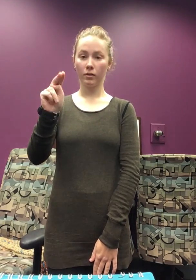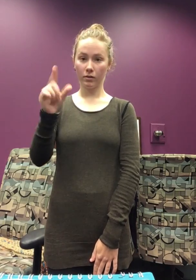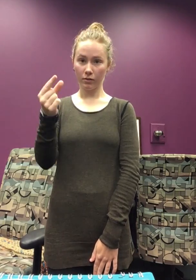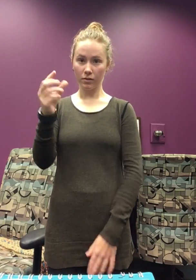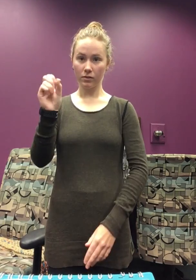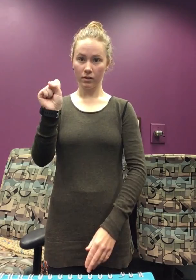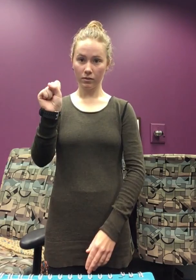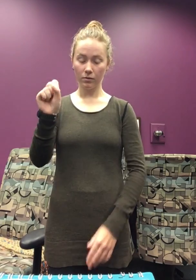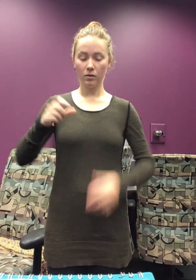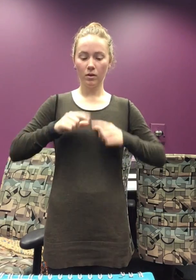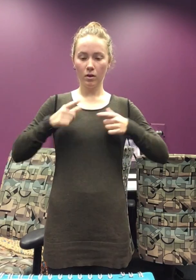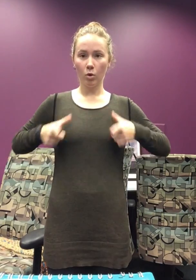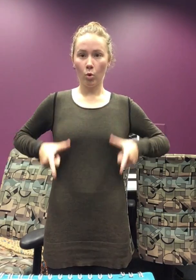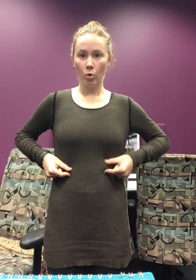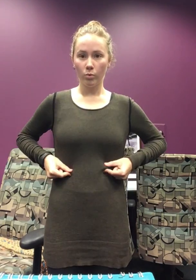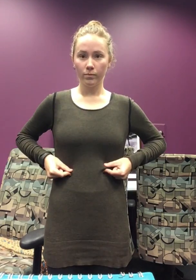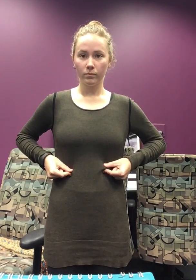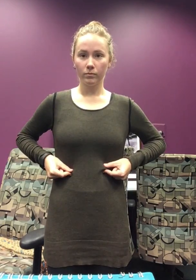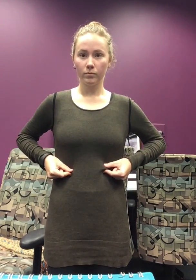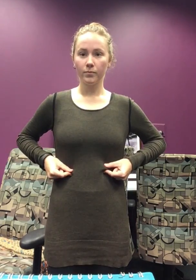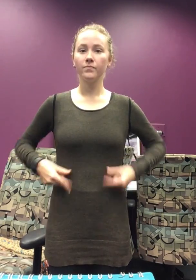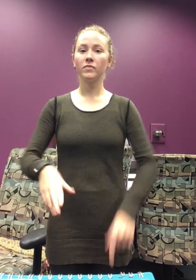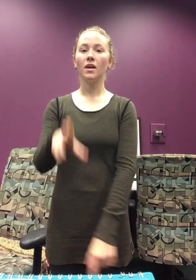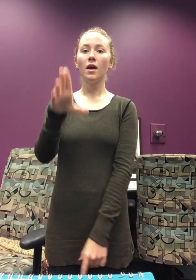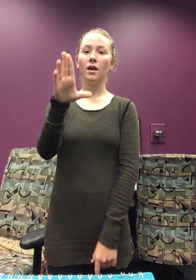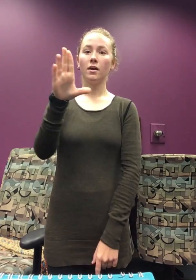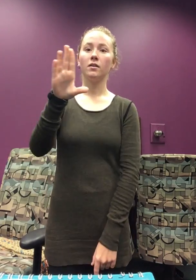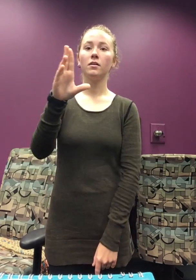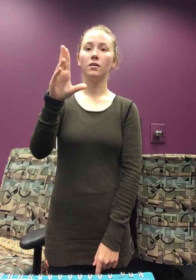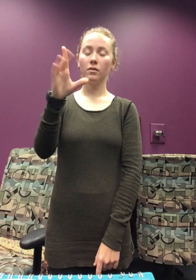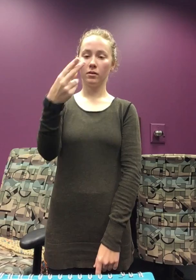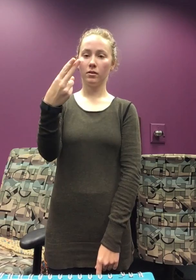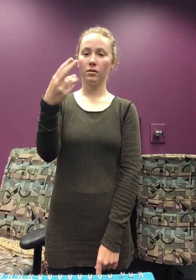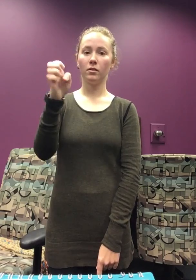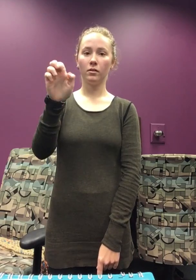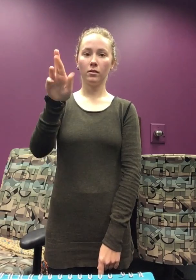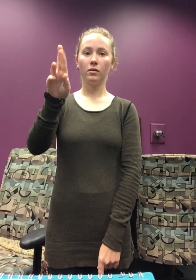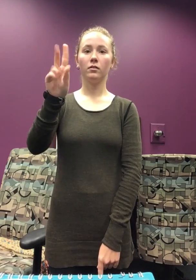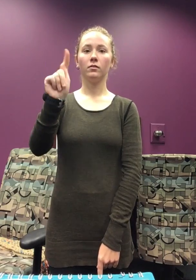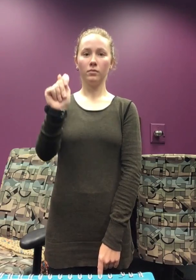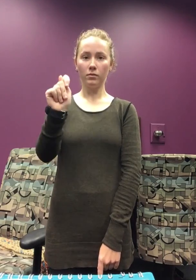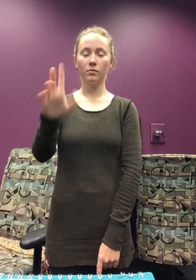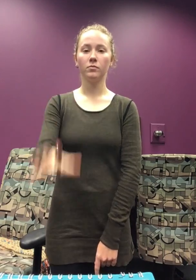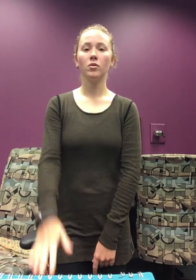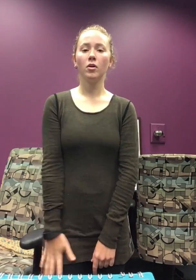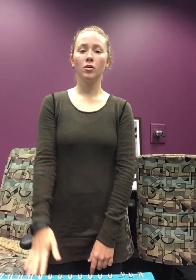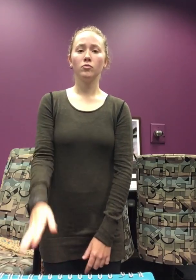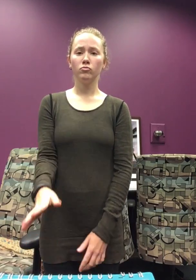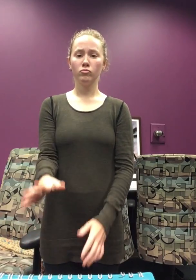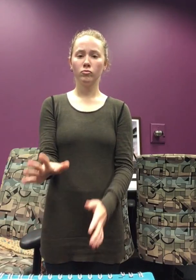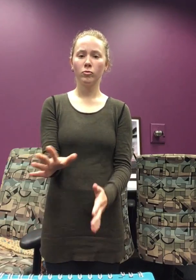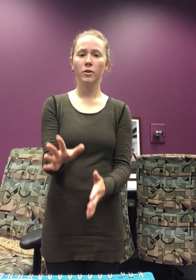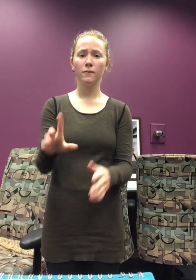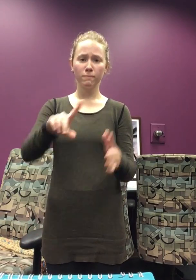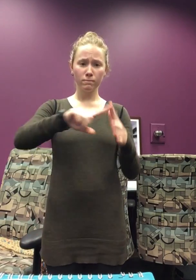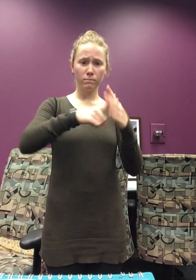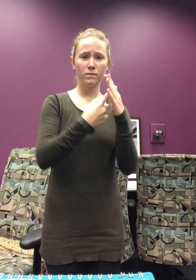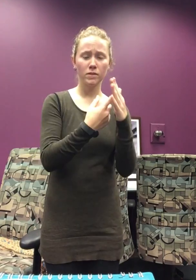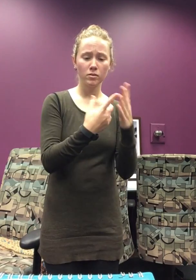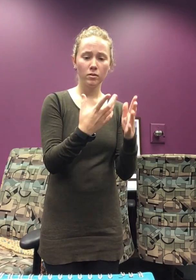heart rate. And we're going to go and make a graph, and we'll have 3 different activities. The